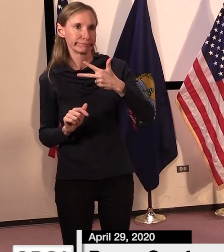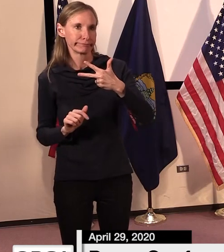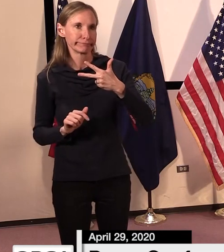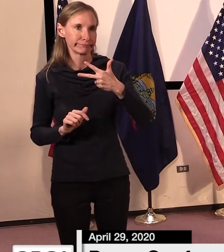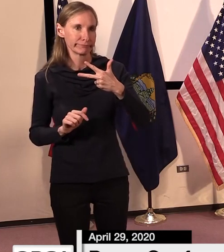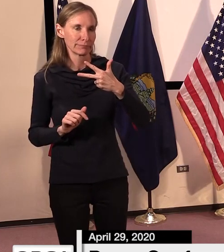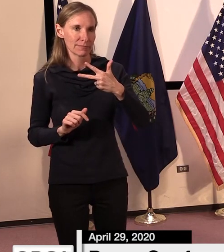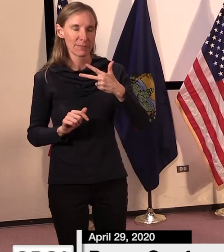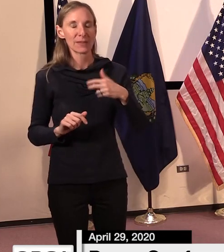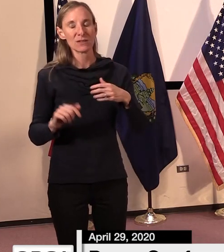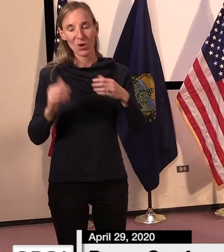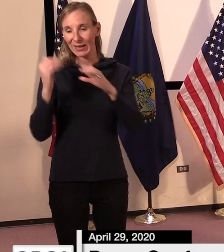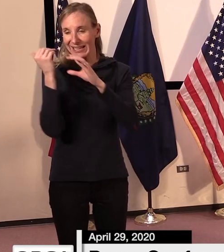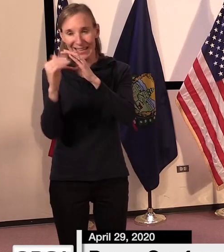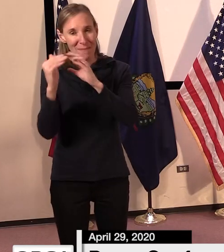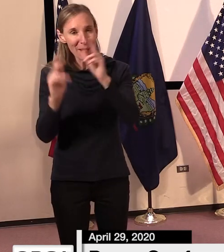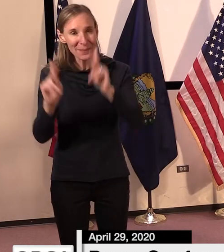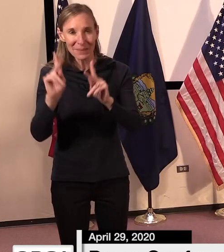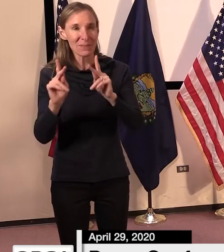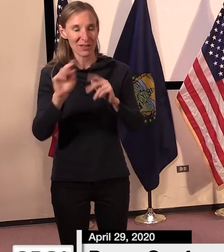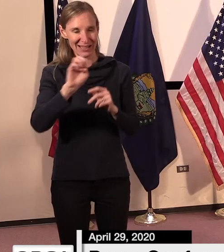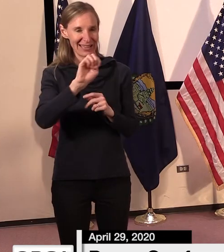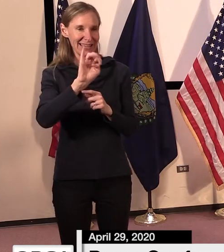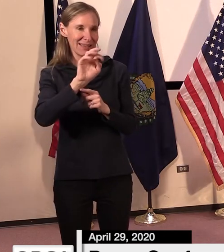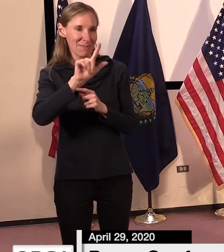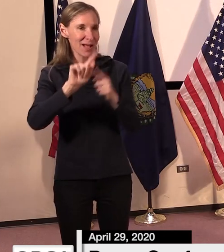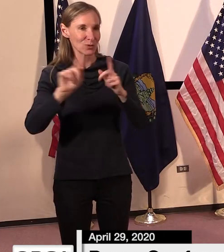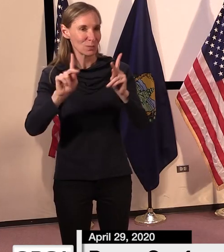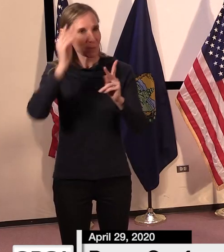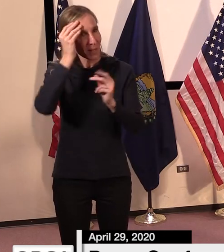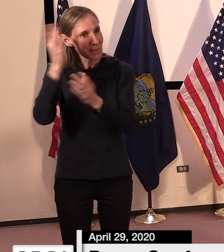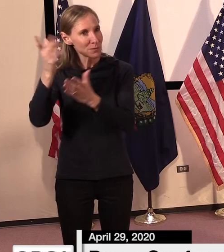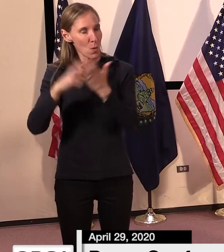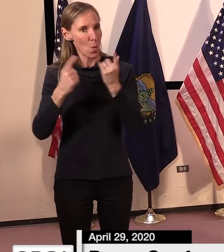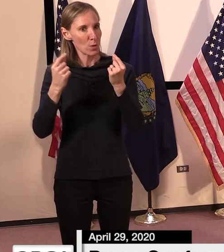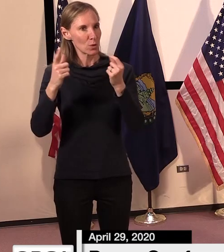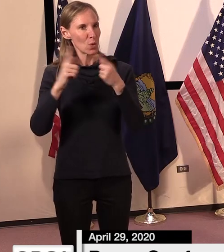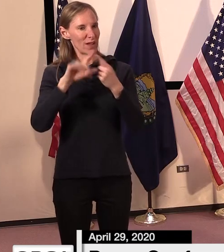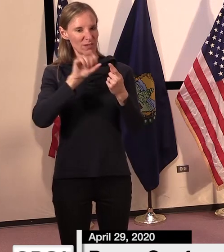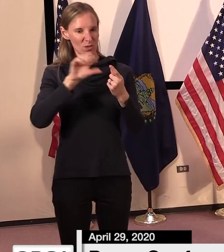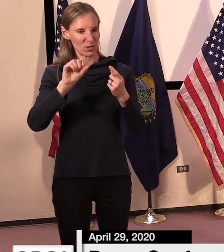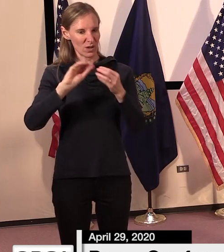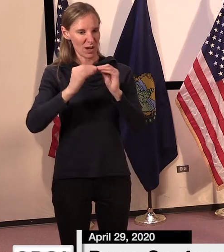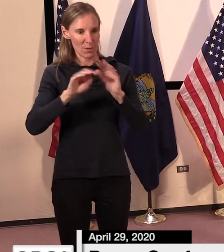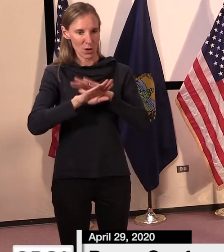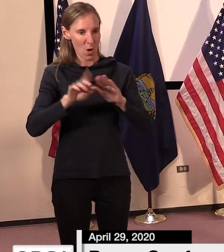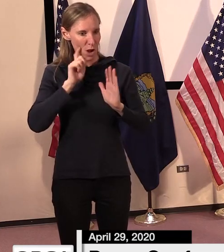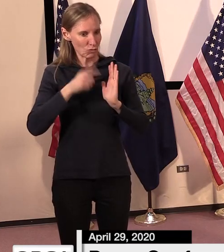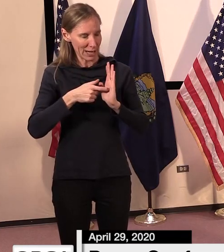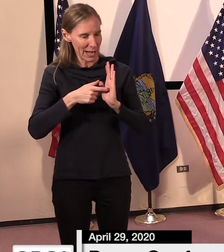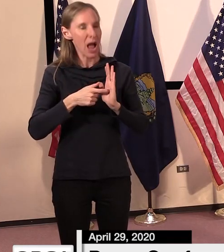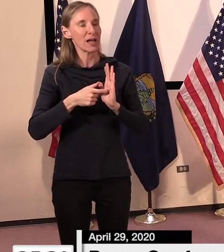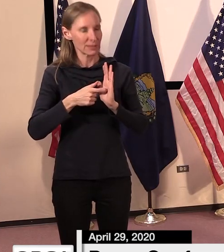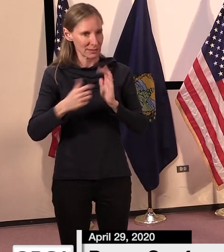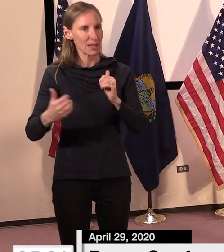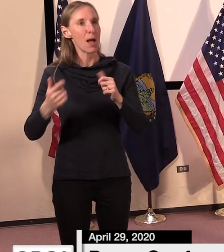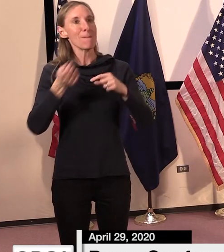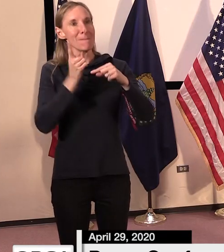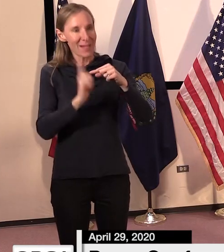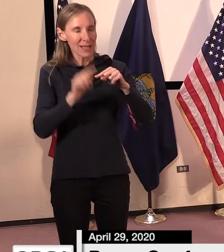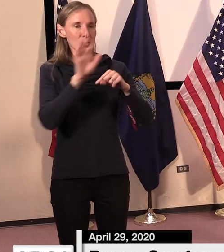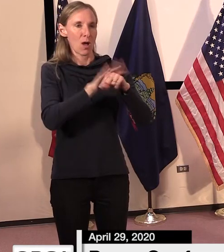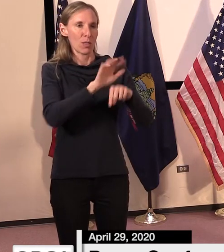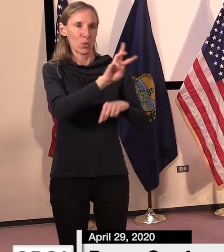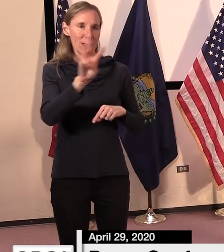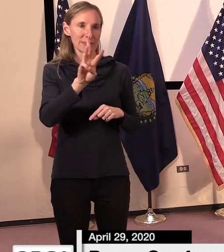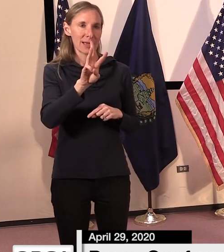have emailed claimants information about what to do when their Social Security number is not recognized. We also have posted that